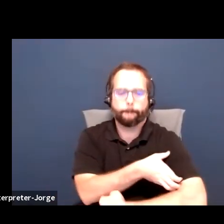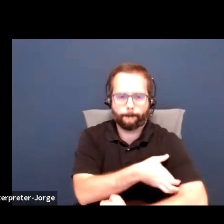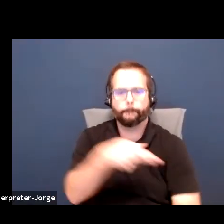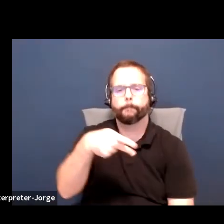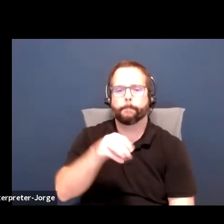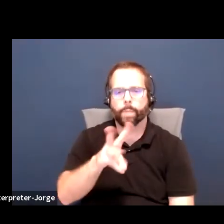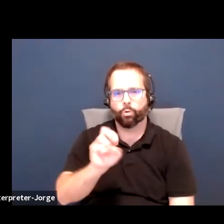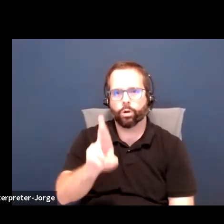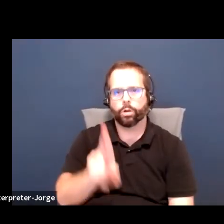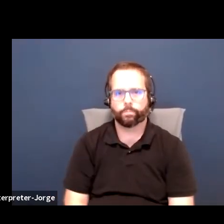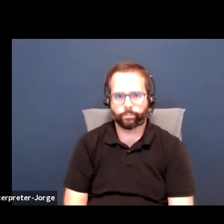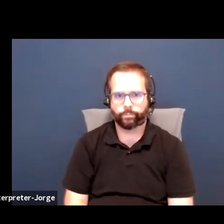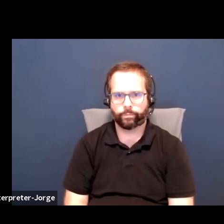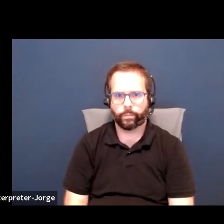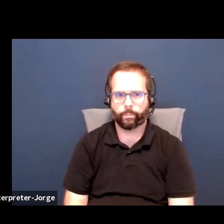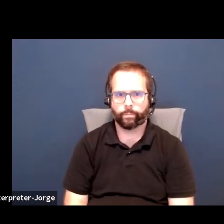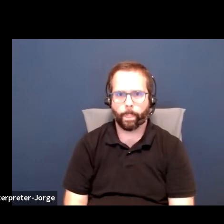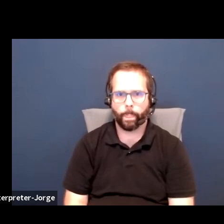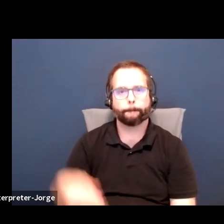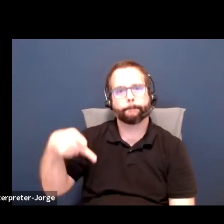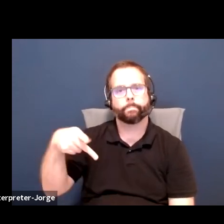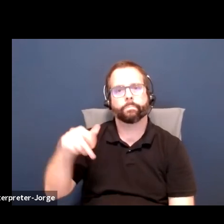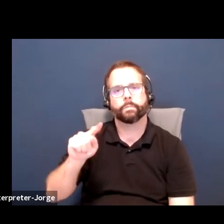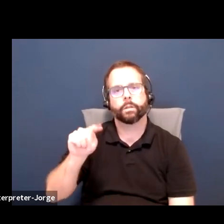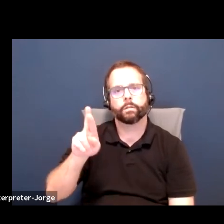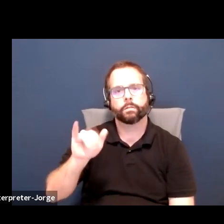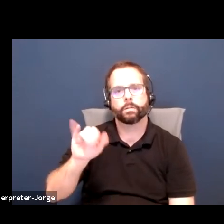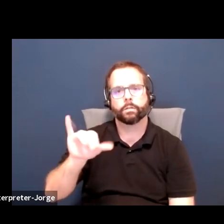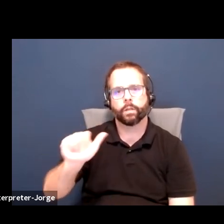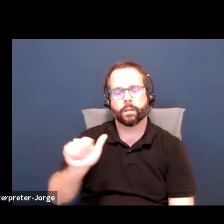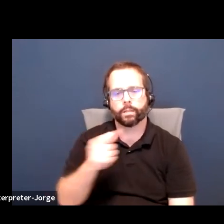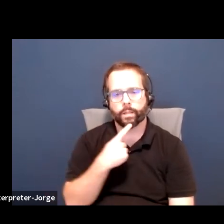Okay, I'm gonna reach out, go to the next question.